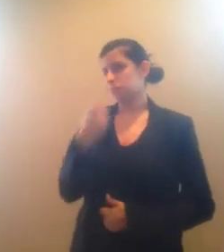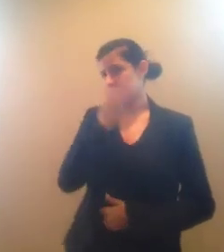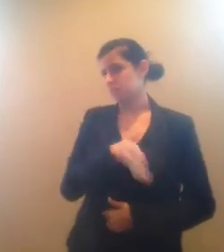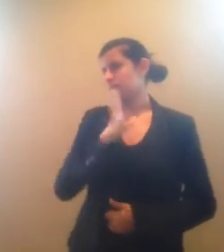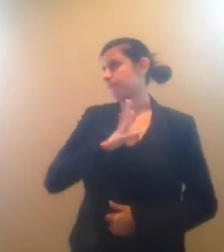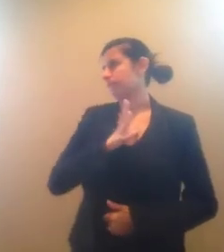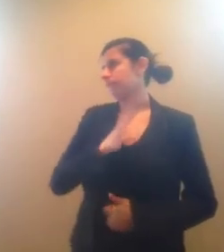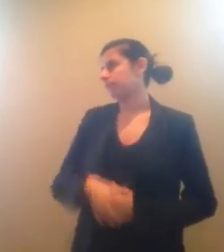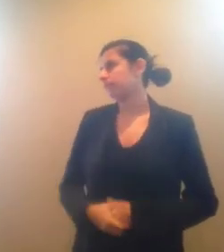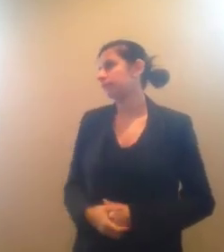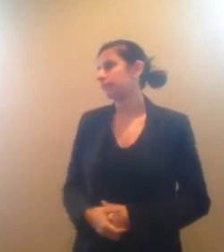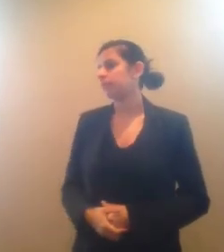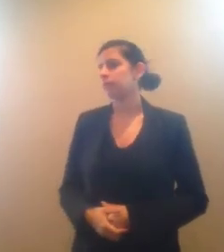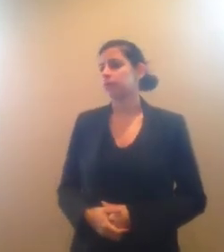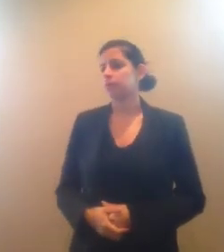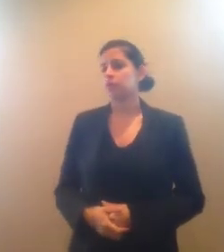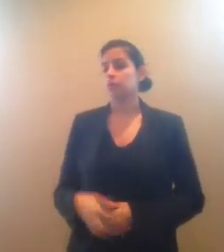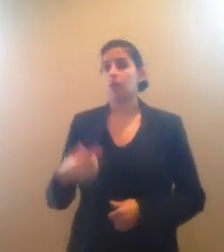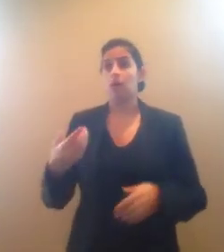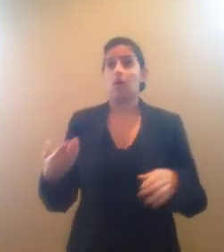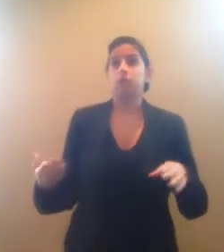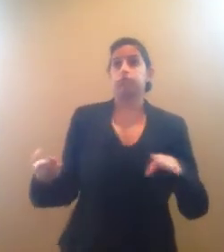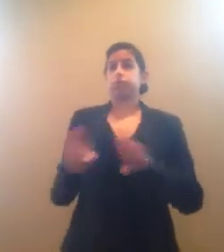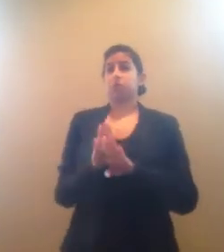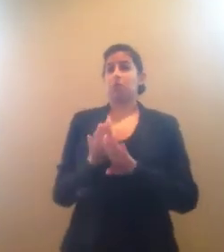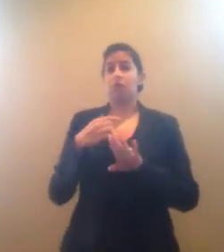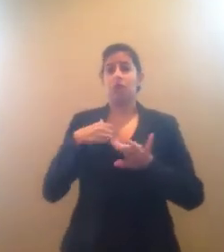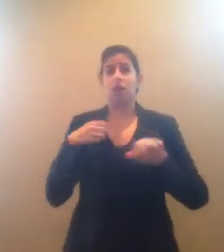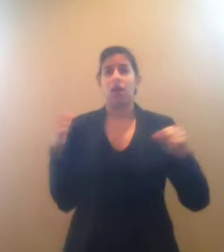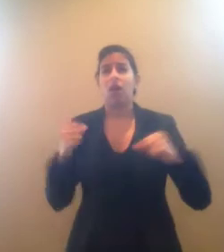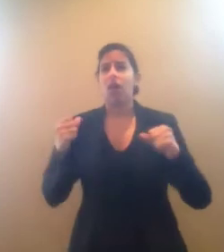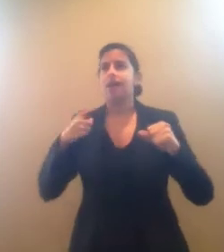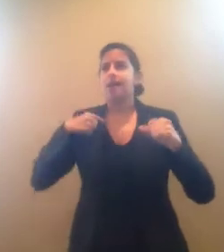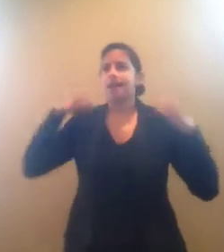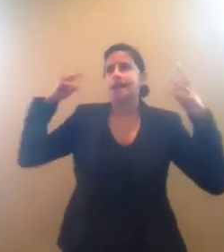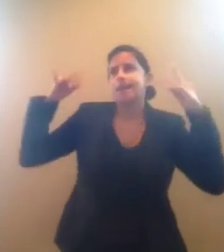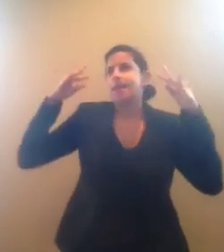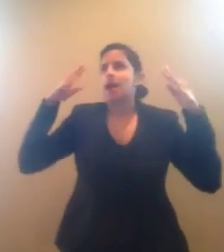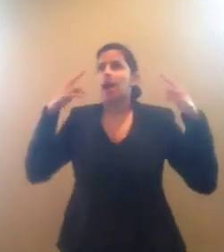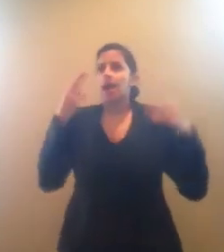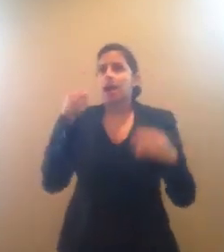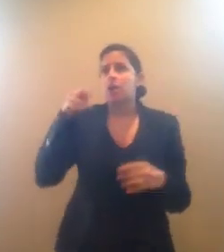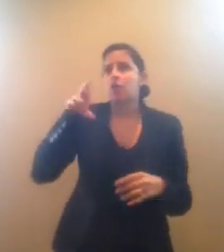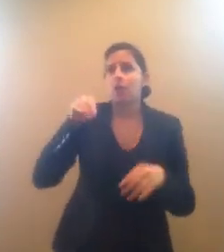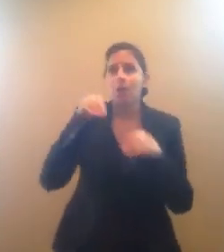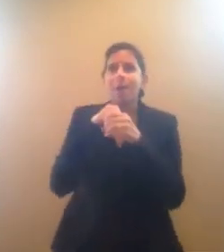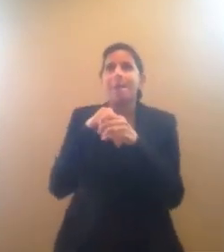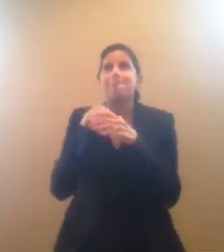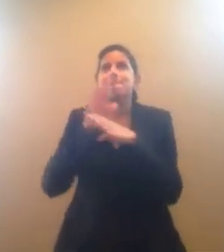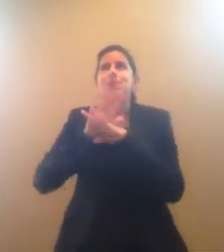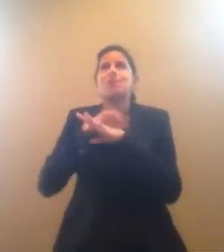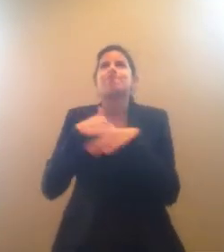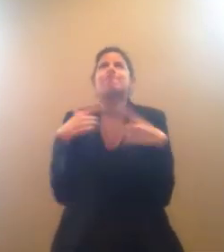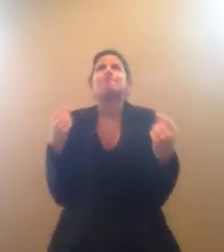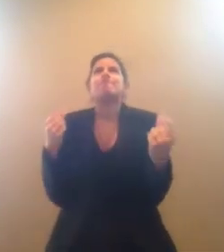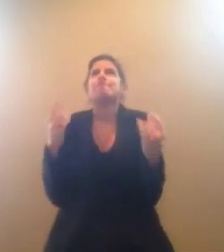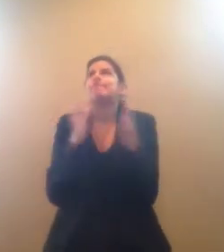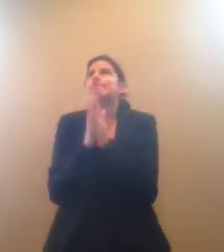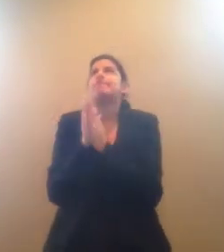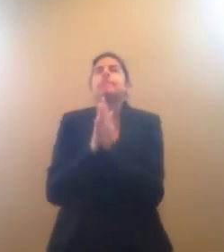door's being slammed in my face. It's incredibly cold. I'm trying to think, what would the hero do in a movie if I was writing this as a movie script? So I said, listen, it's really